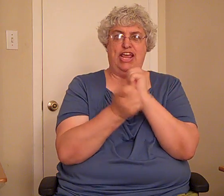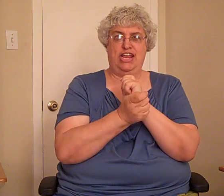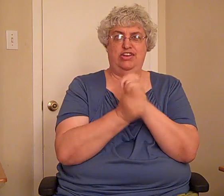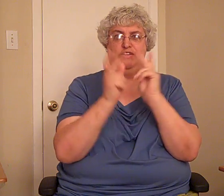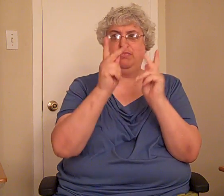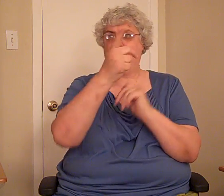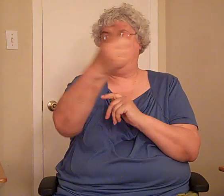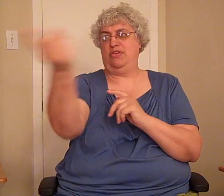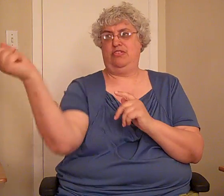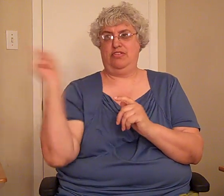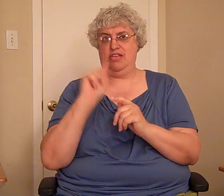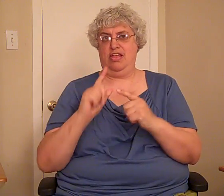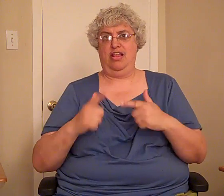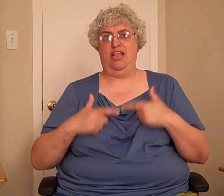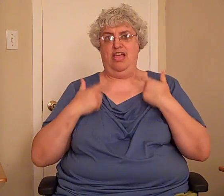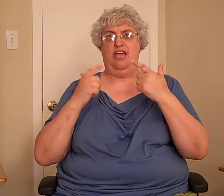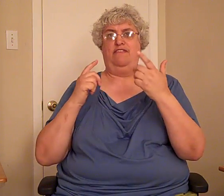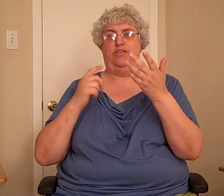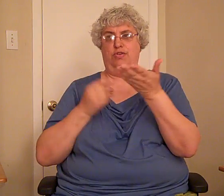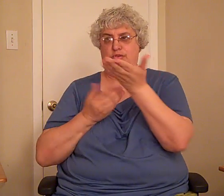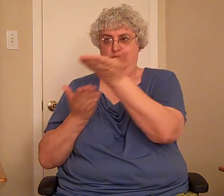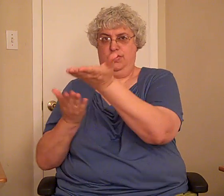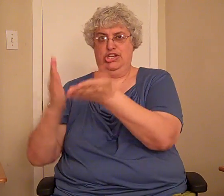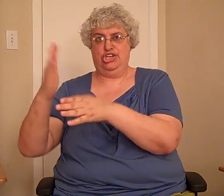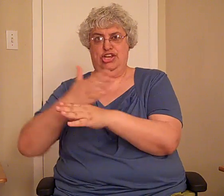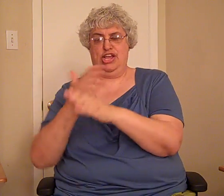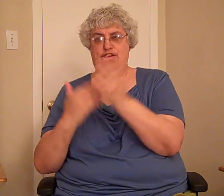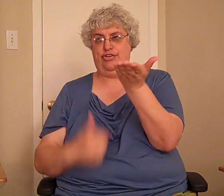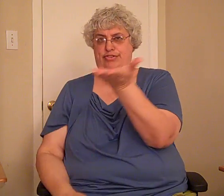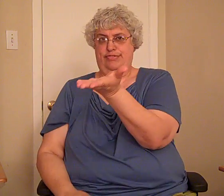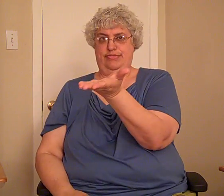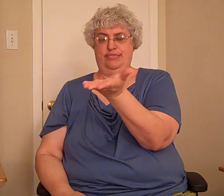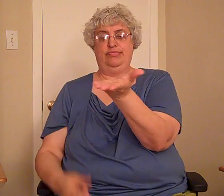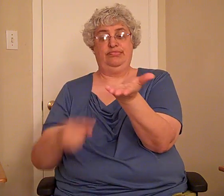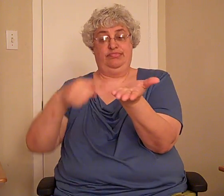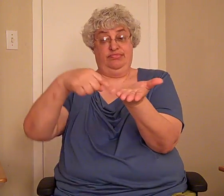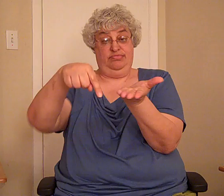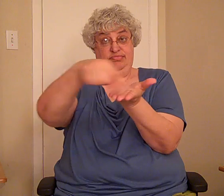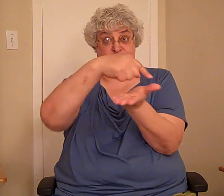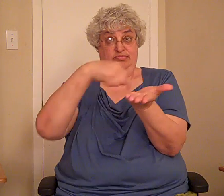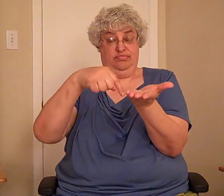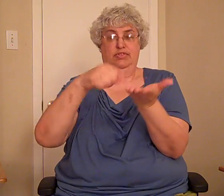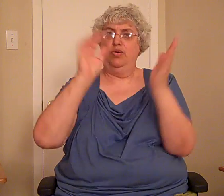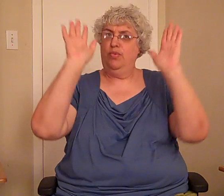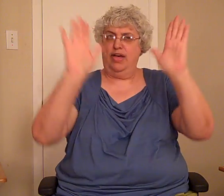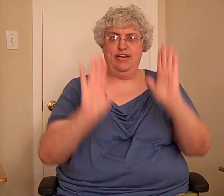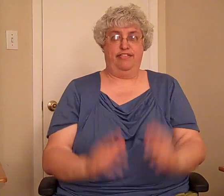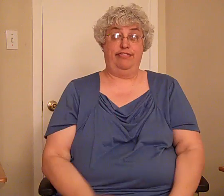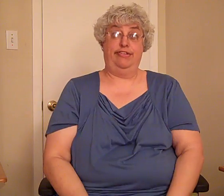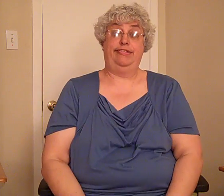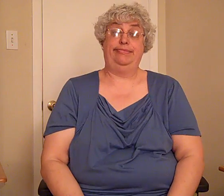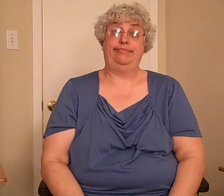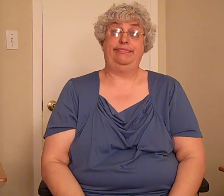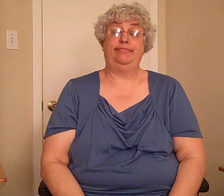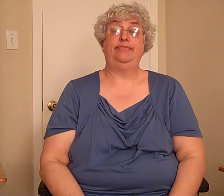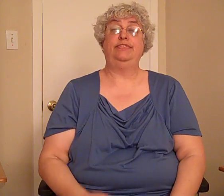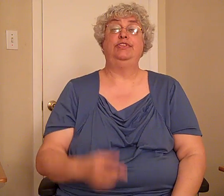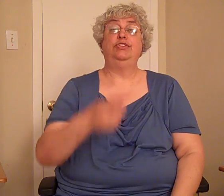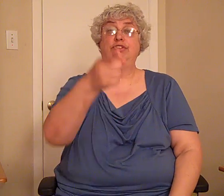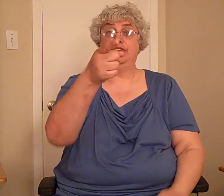of everybody's life that you touch with it. And you need to start taking ownership in that. You have the ability with what you do